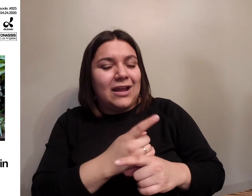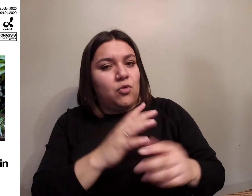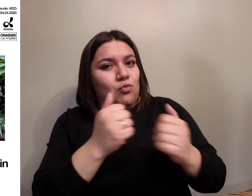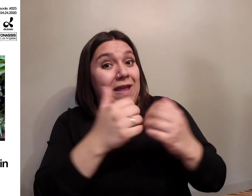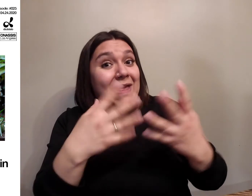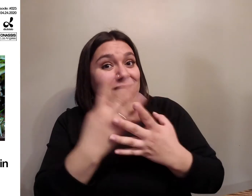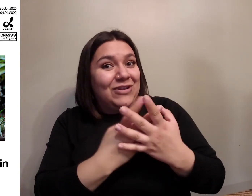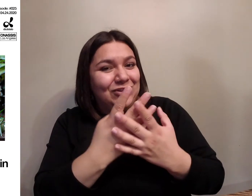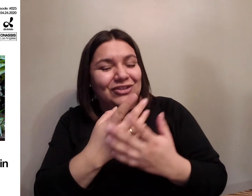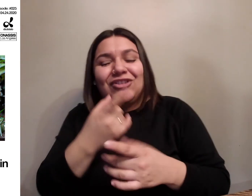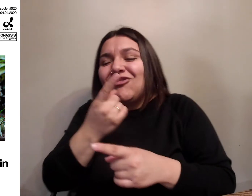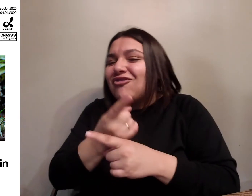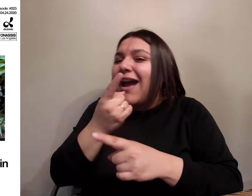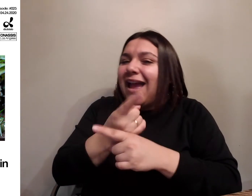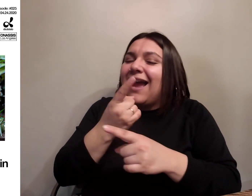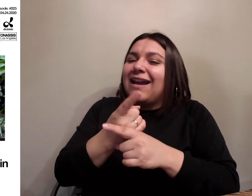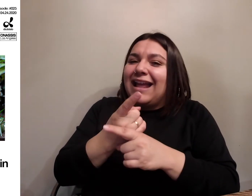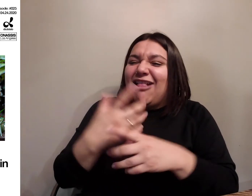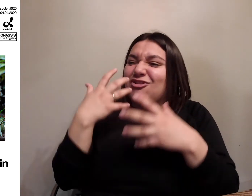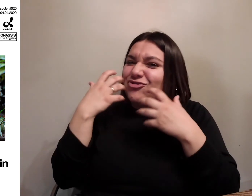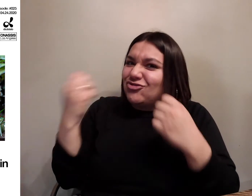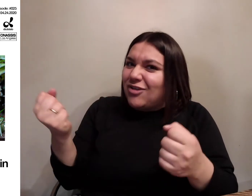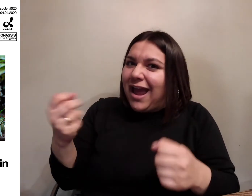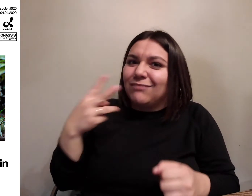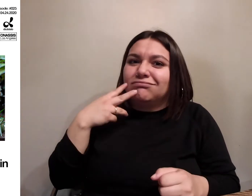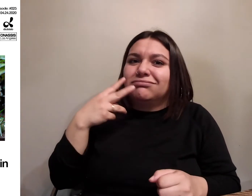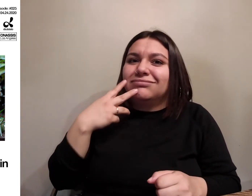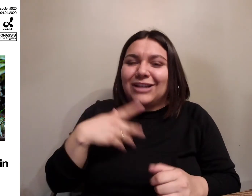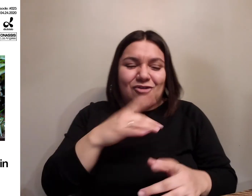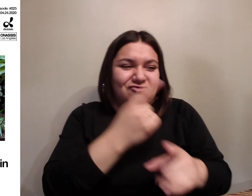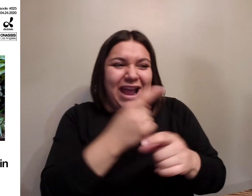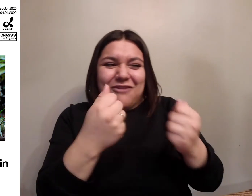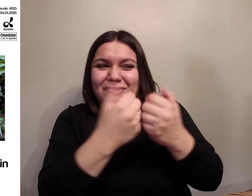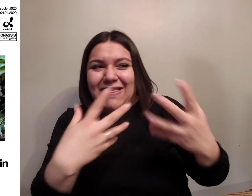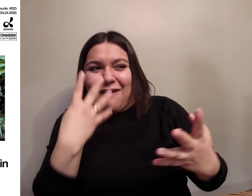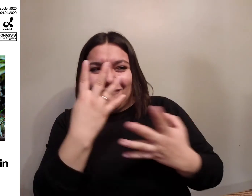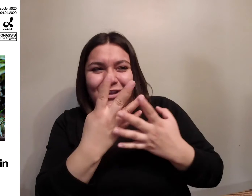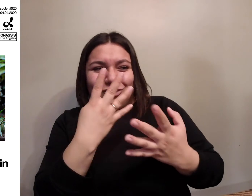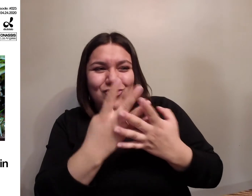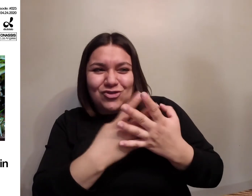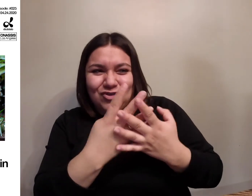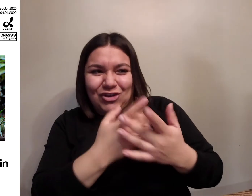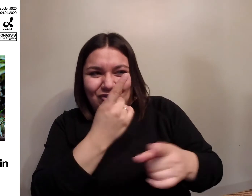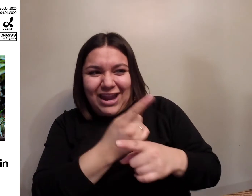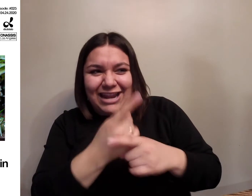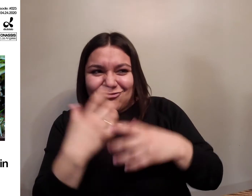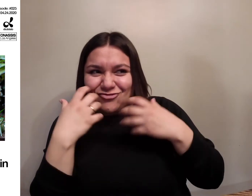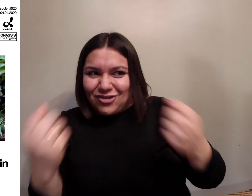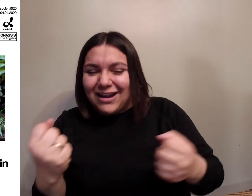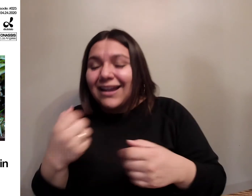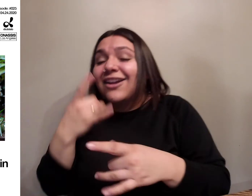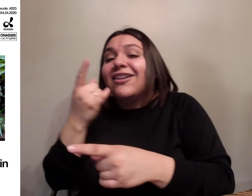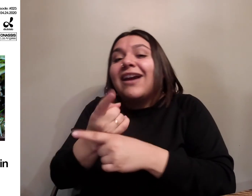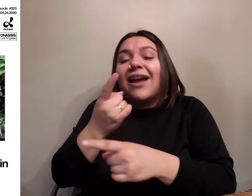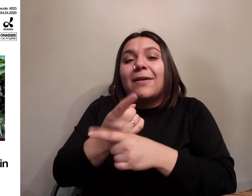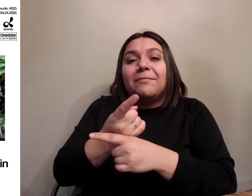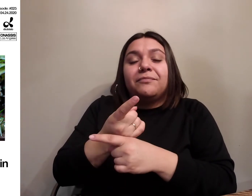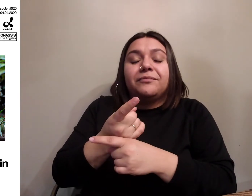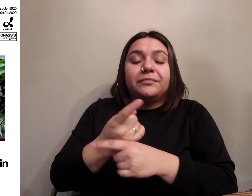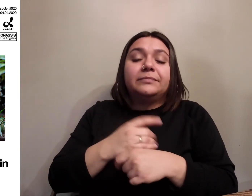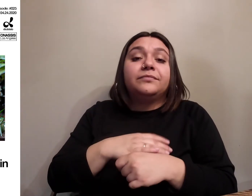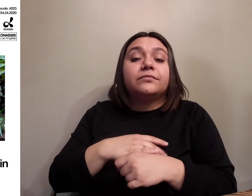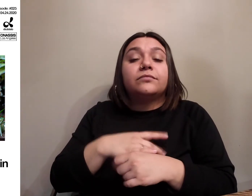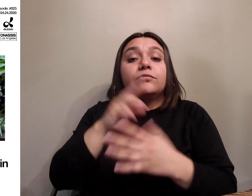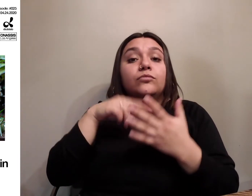new country to discover. And we came to my grandmother's house in Ankara, in the capital, into a